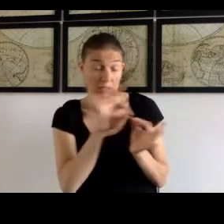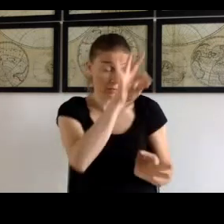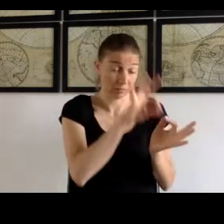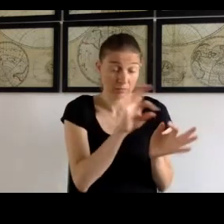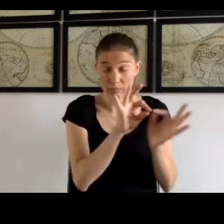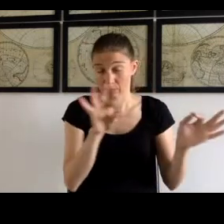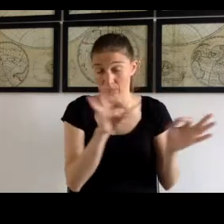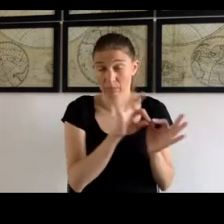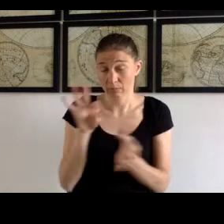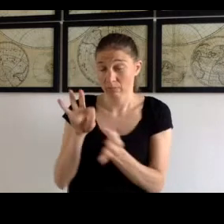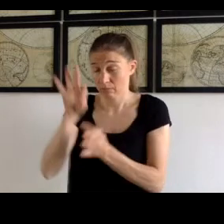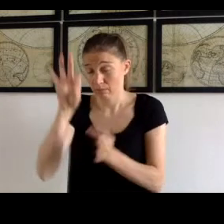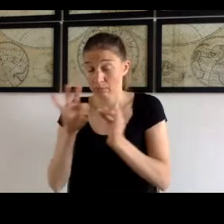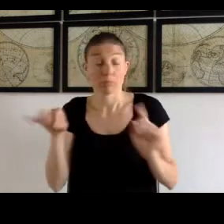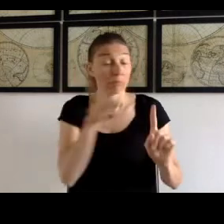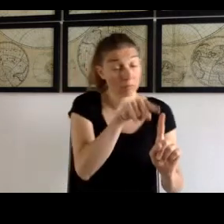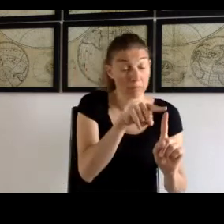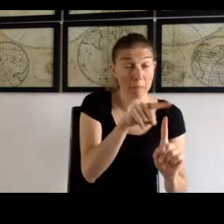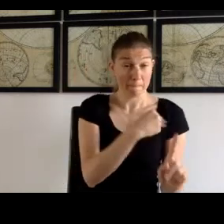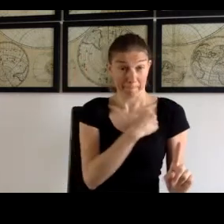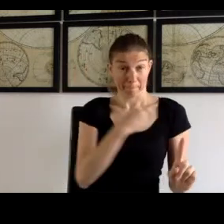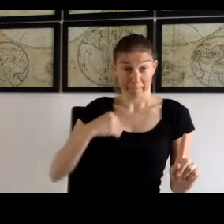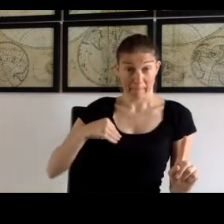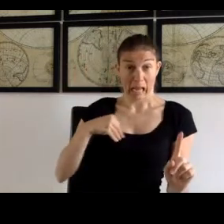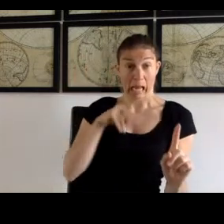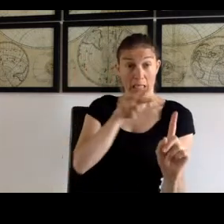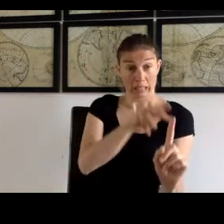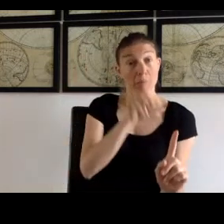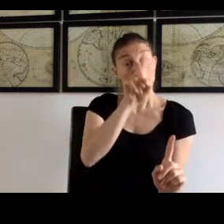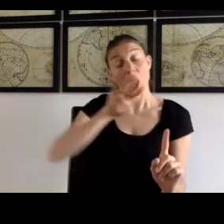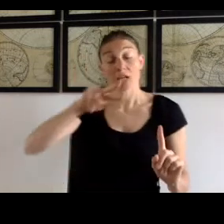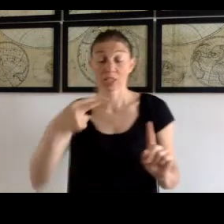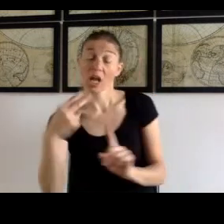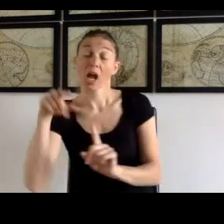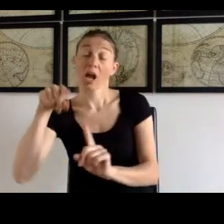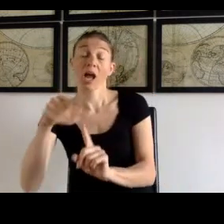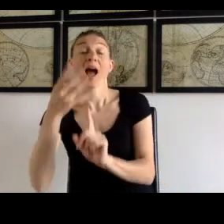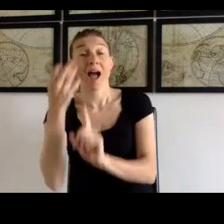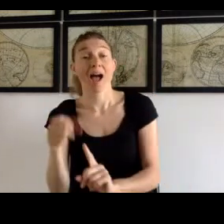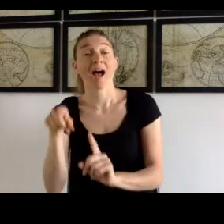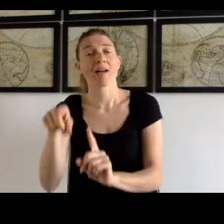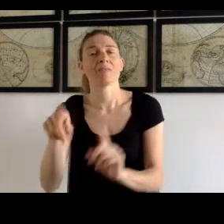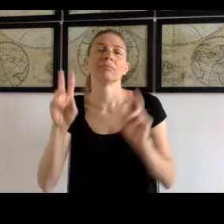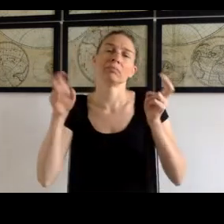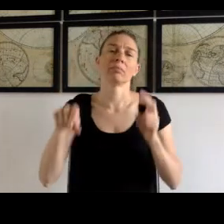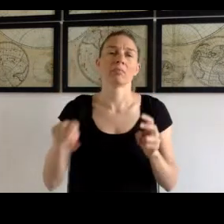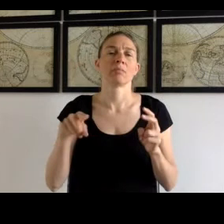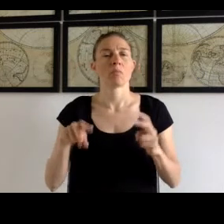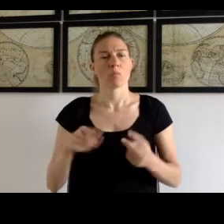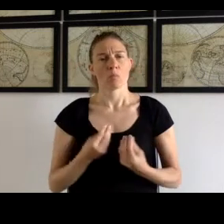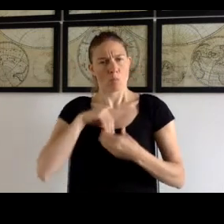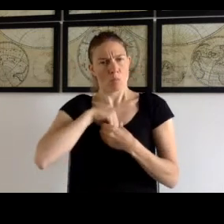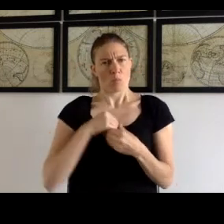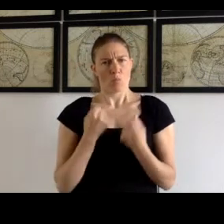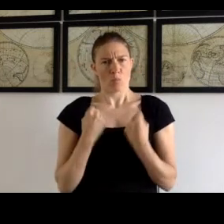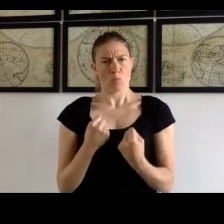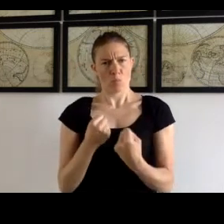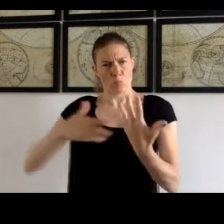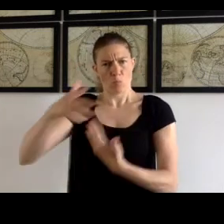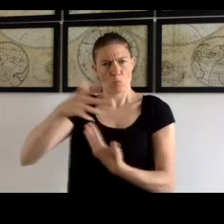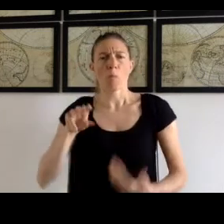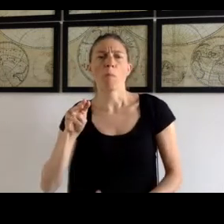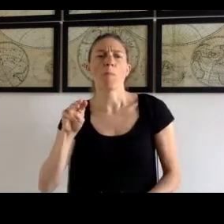are based on a more holistic approach. It's evident that in this kind of framework,